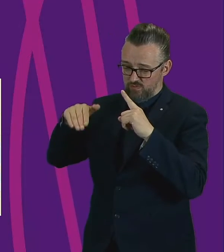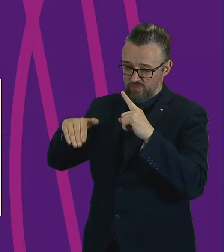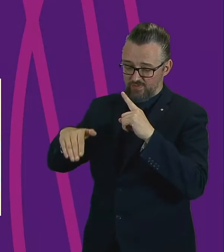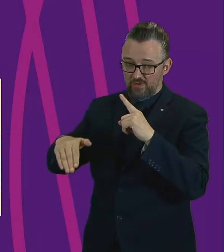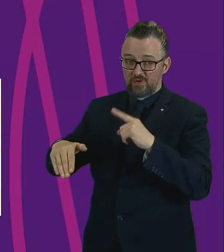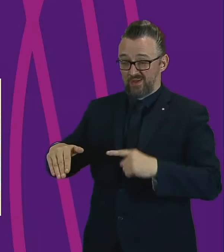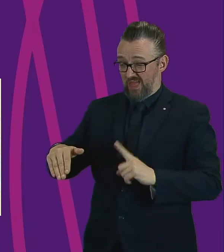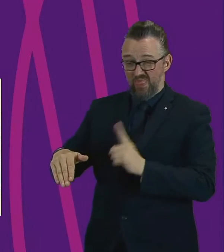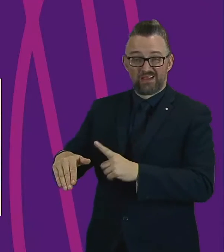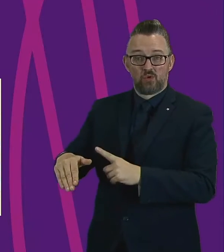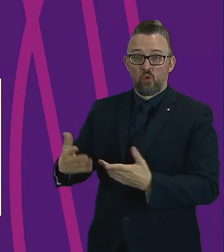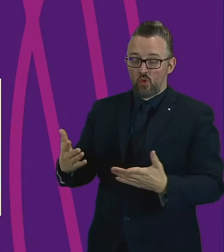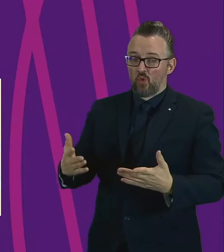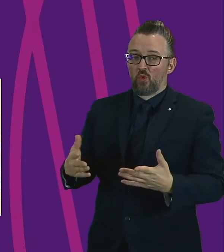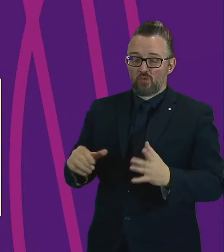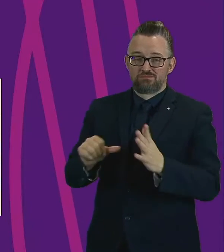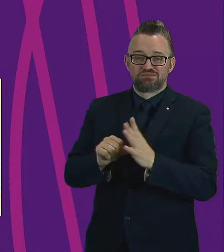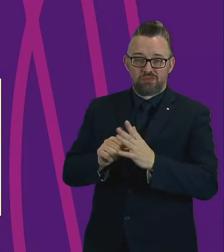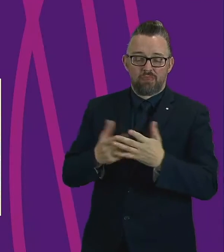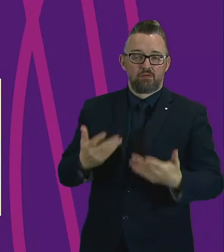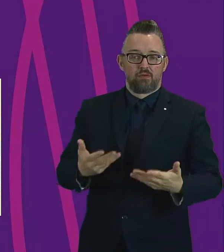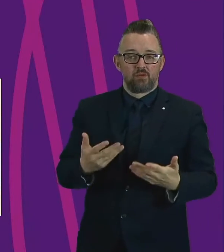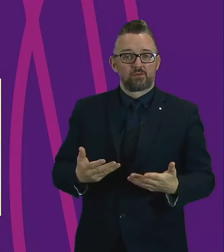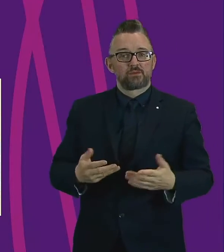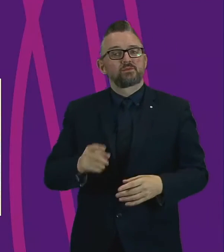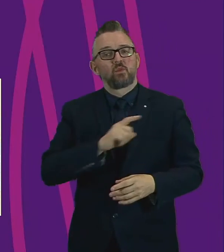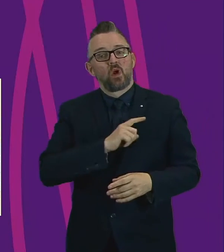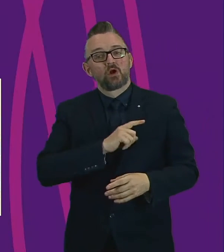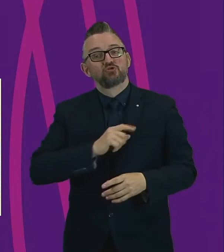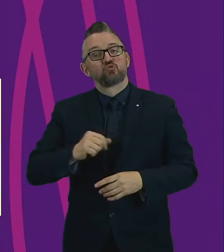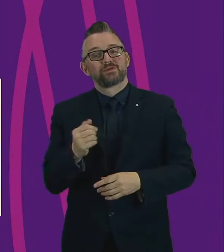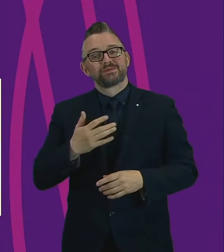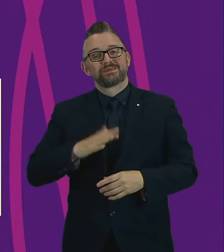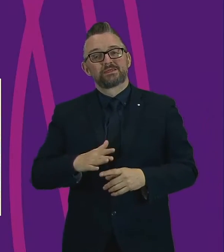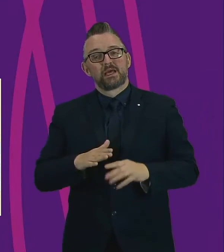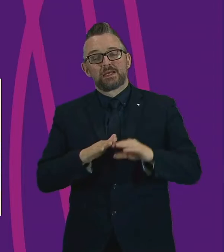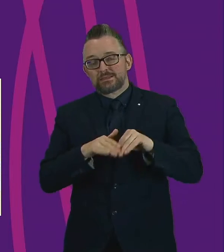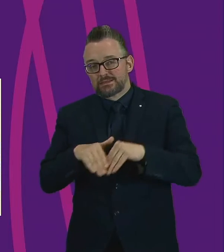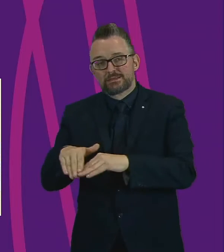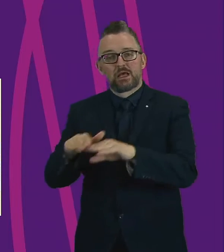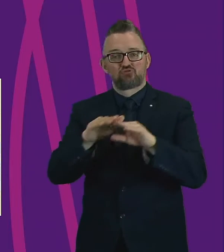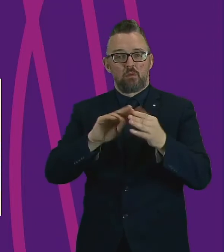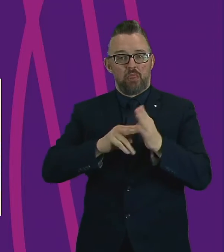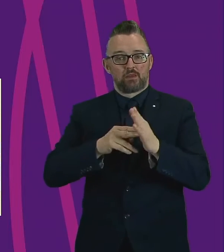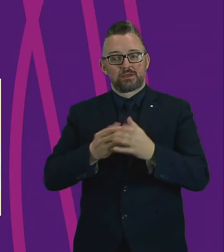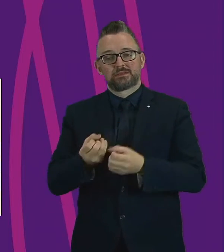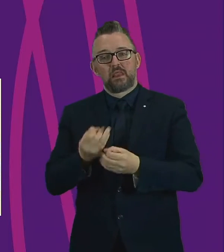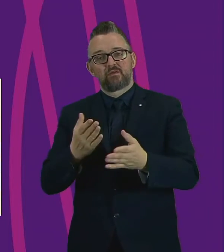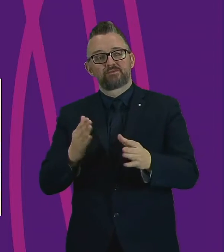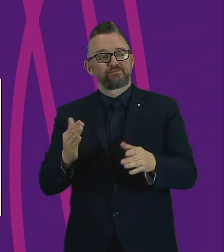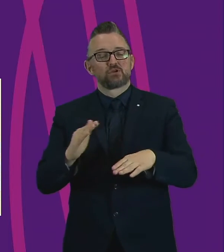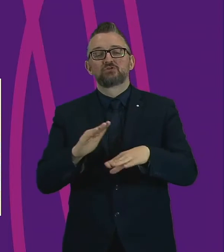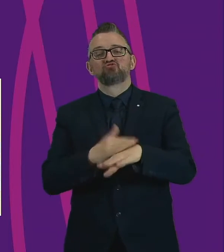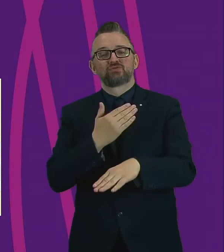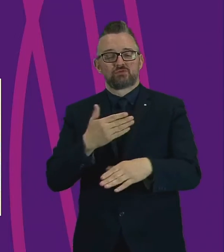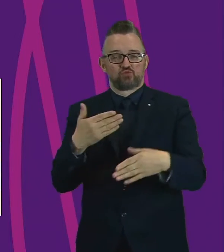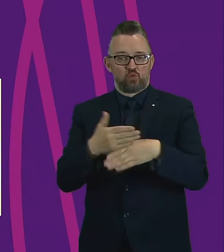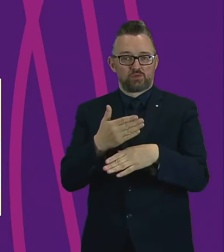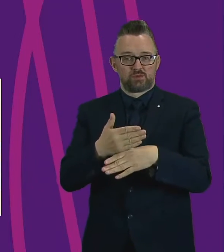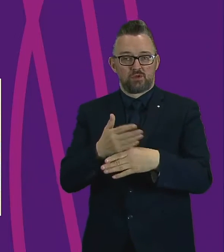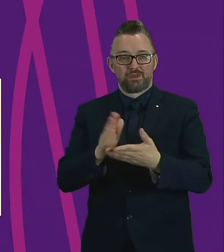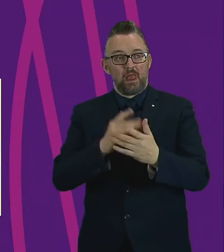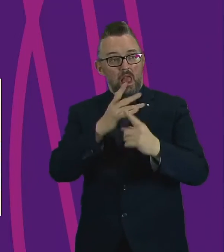trouble. Which is why Scotland needs a national plan to deliver green jobs to ensure we meet climate